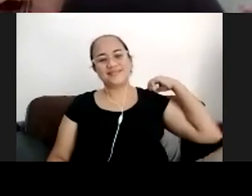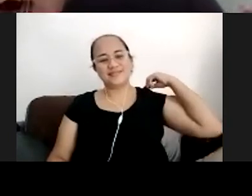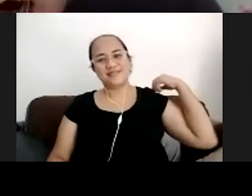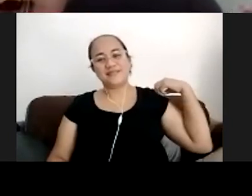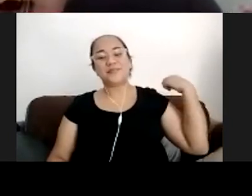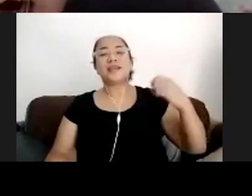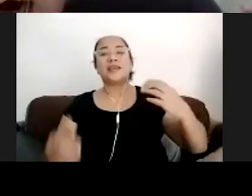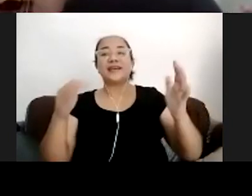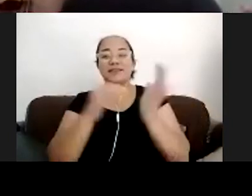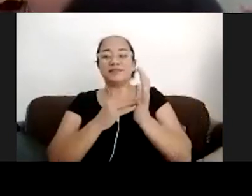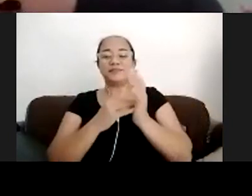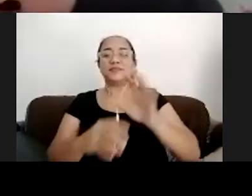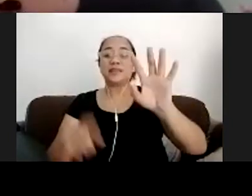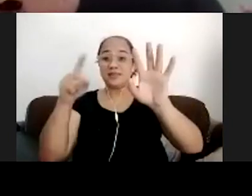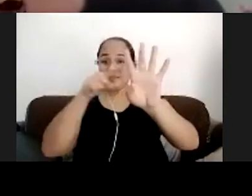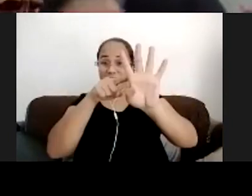Again, this sign